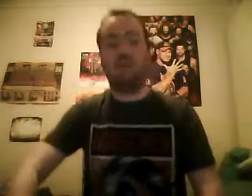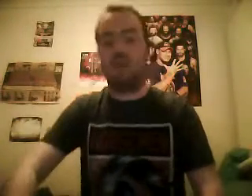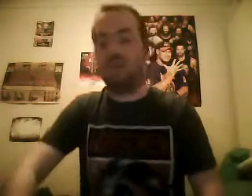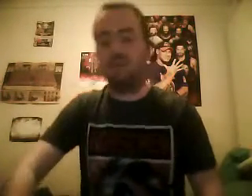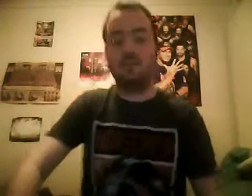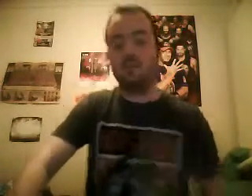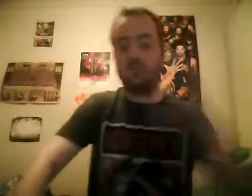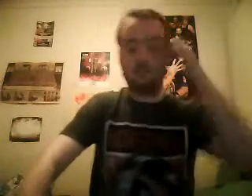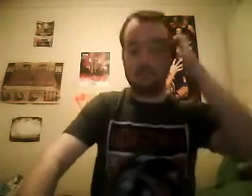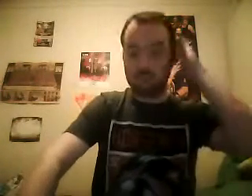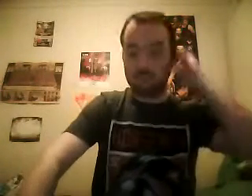again.